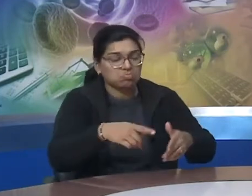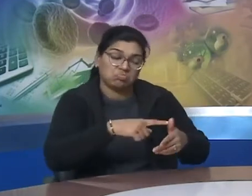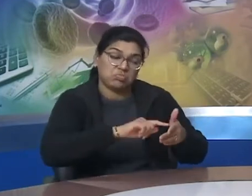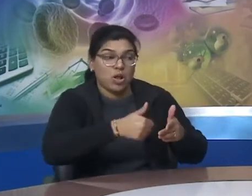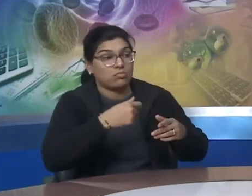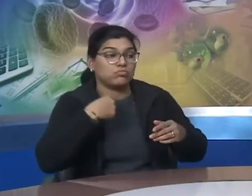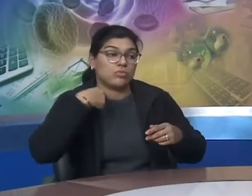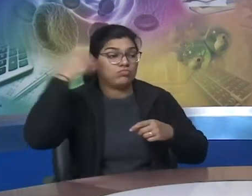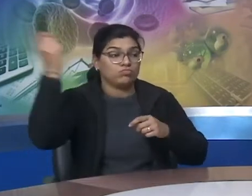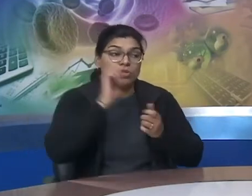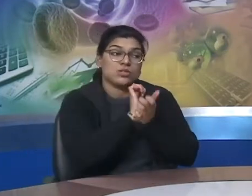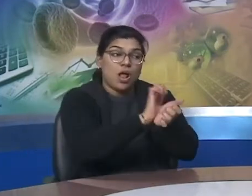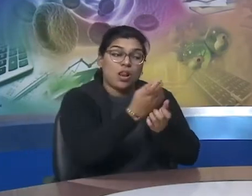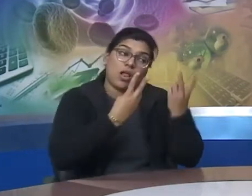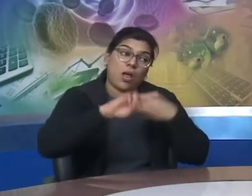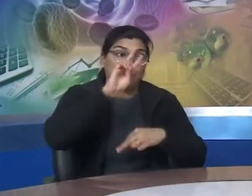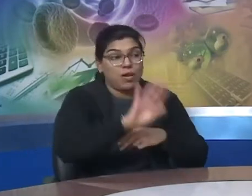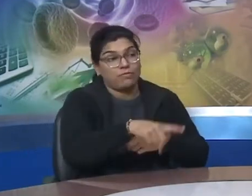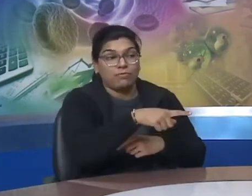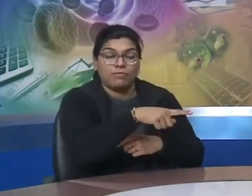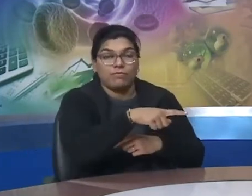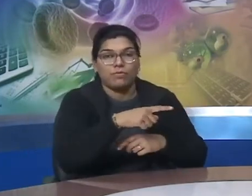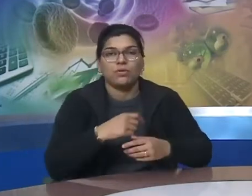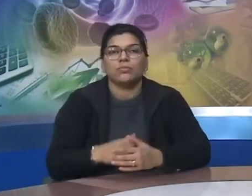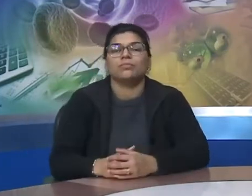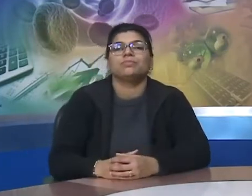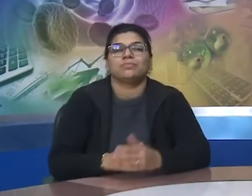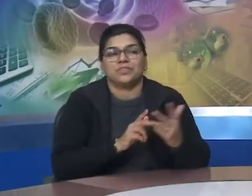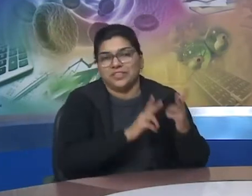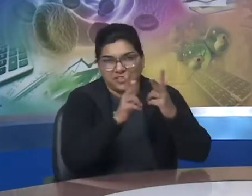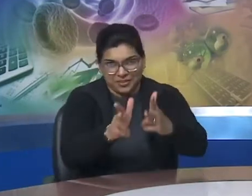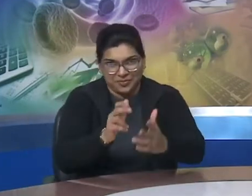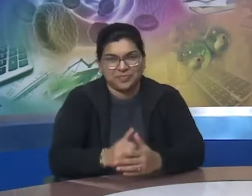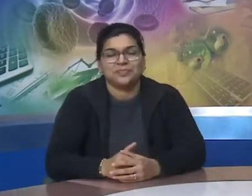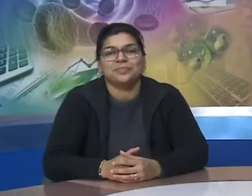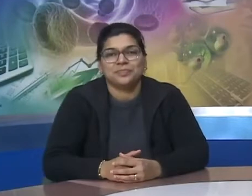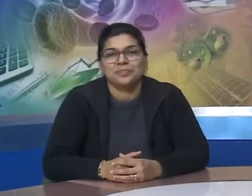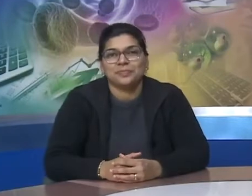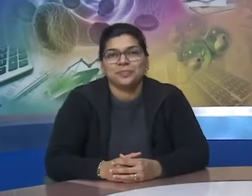were at a loss to answer. It's